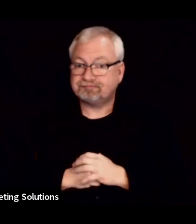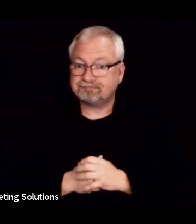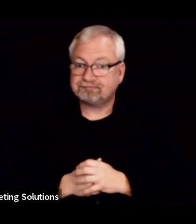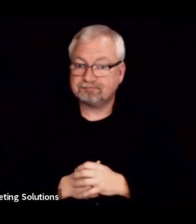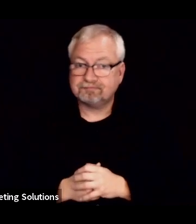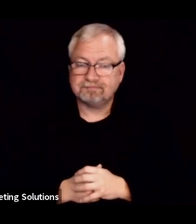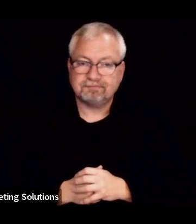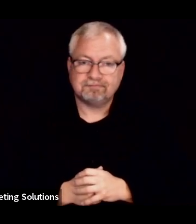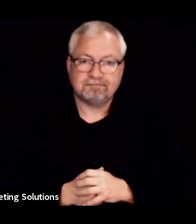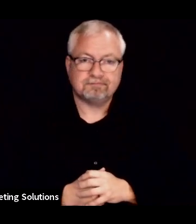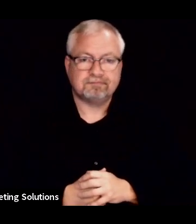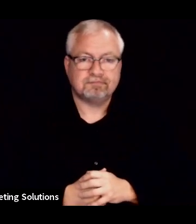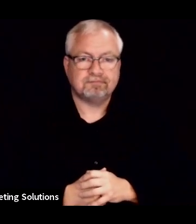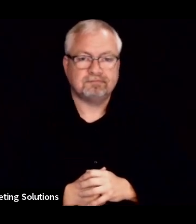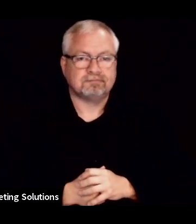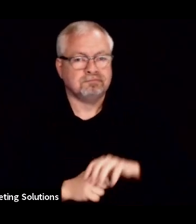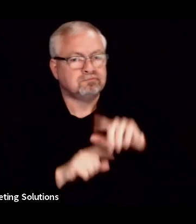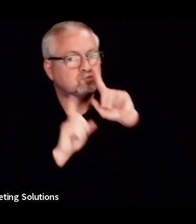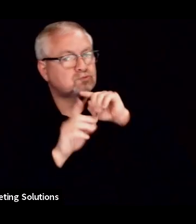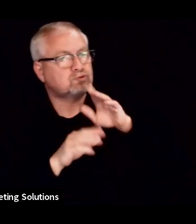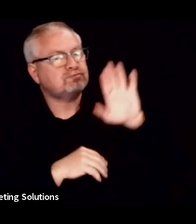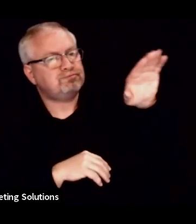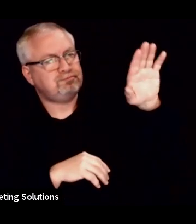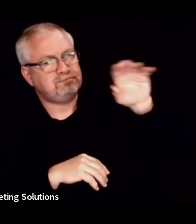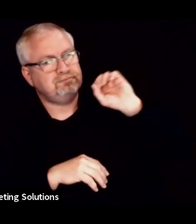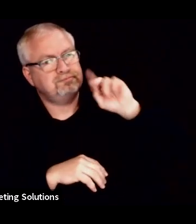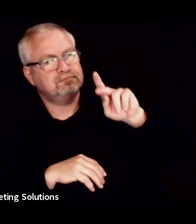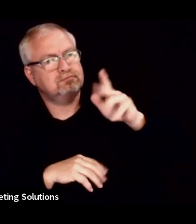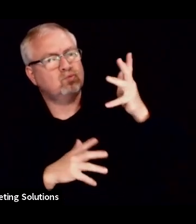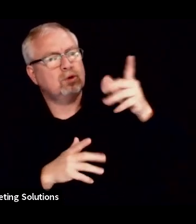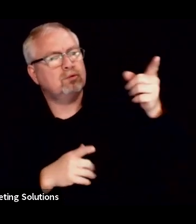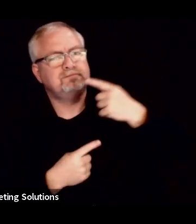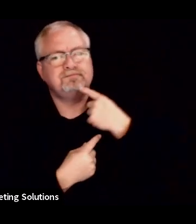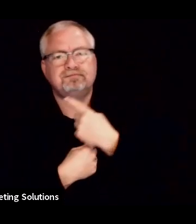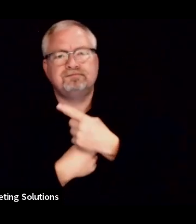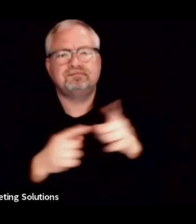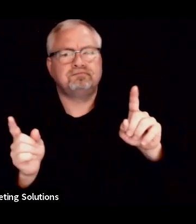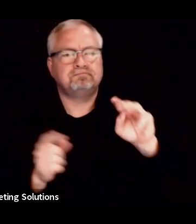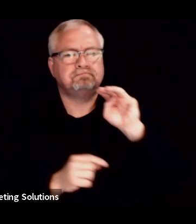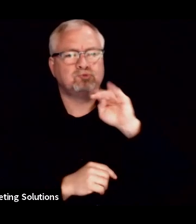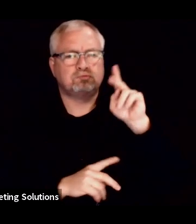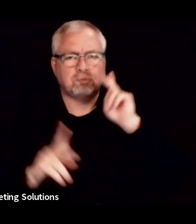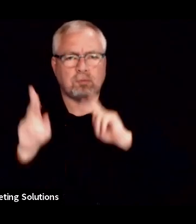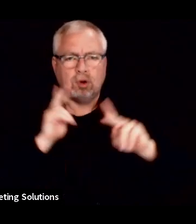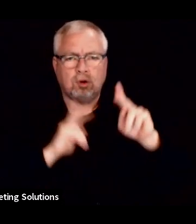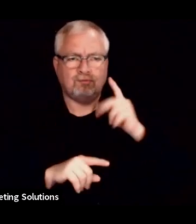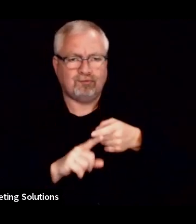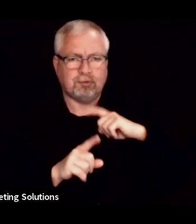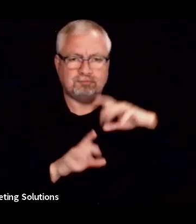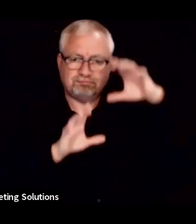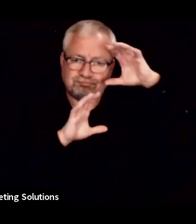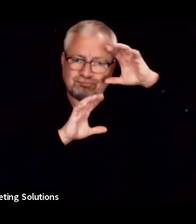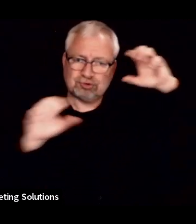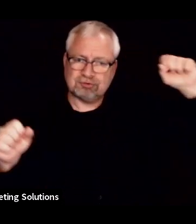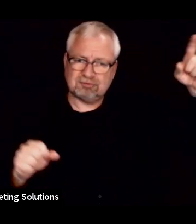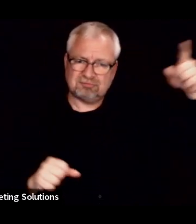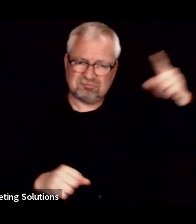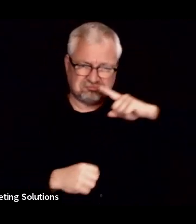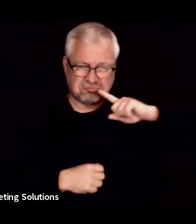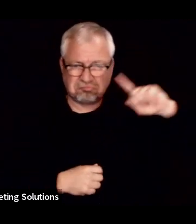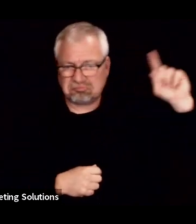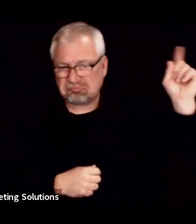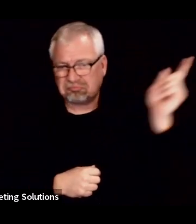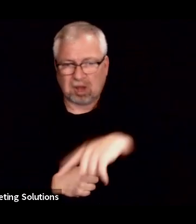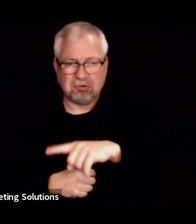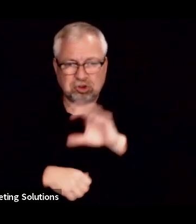What would you tell Minnesotans that are seeing the news today from the president encouraging that churches open now as soon as